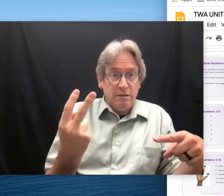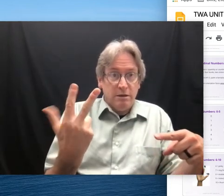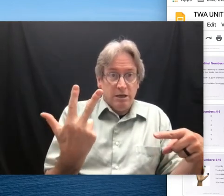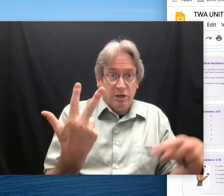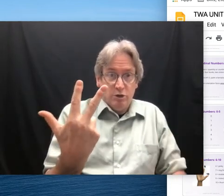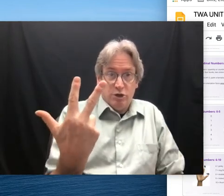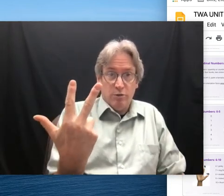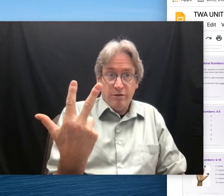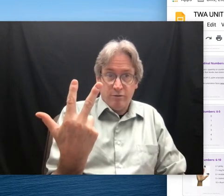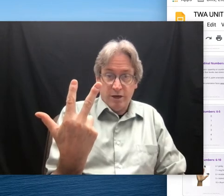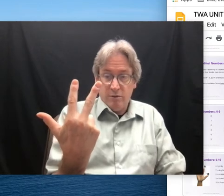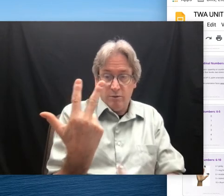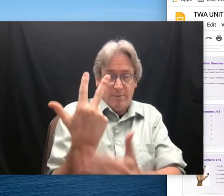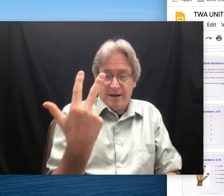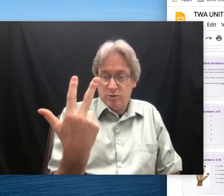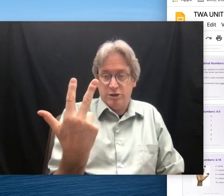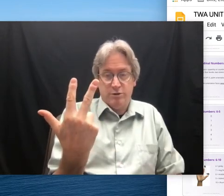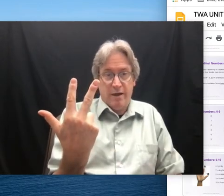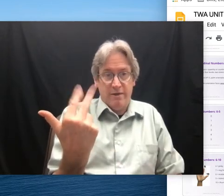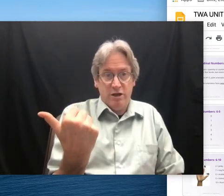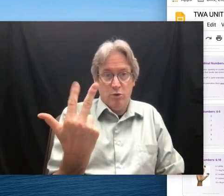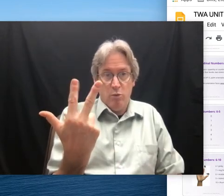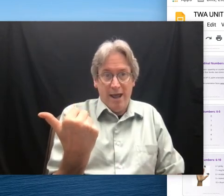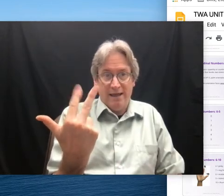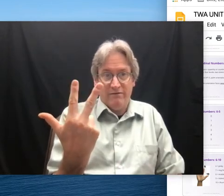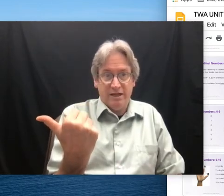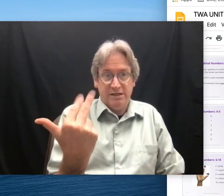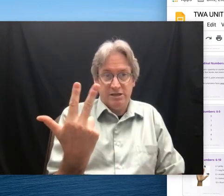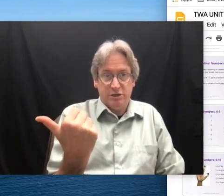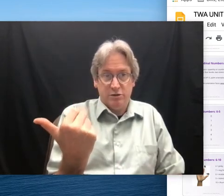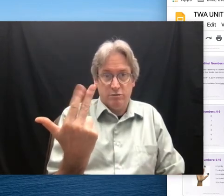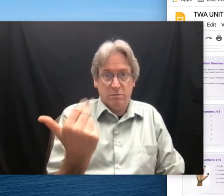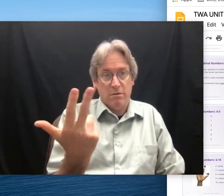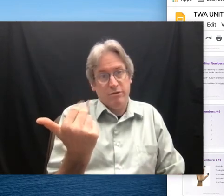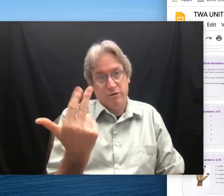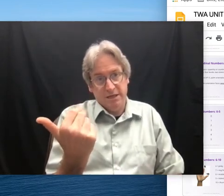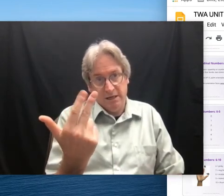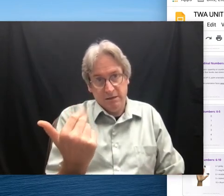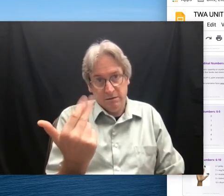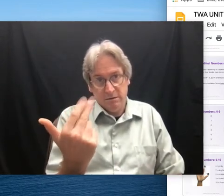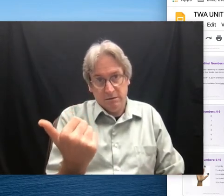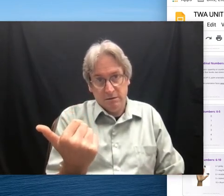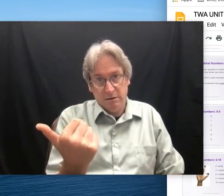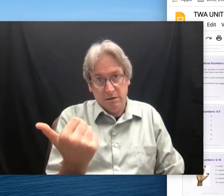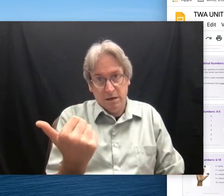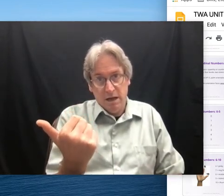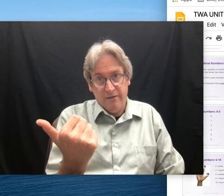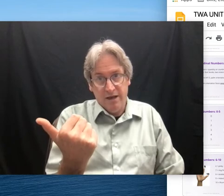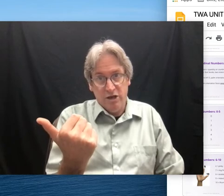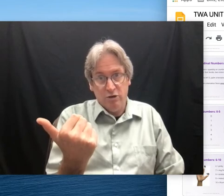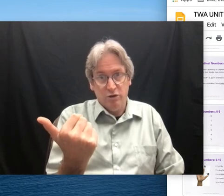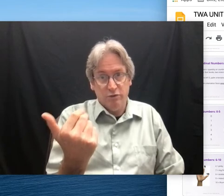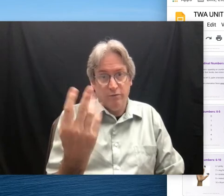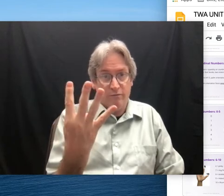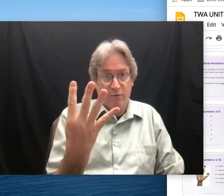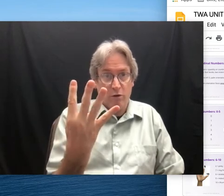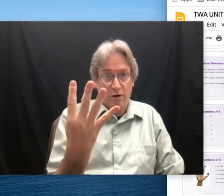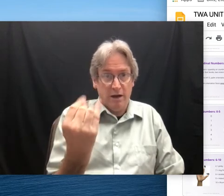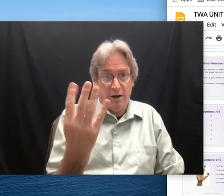13, you show the 3 with the back towards you, and then you wave these 2. 13. Then you